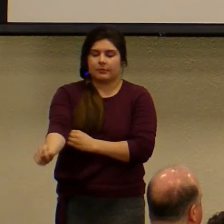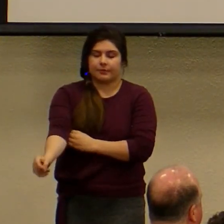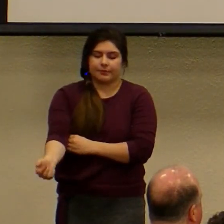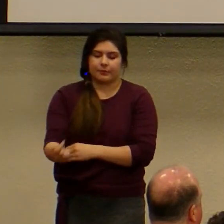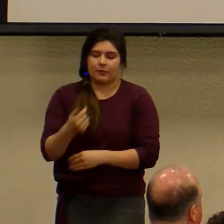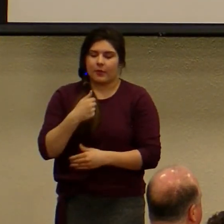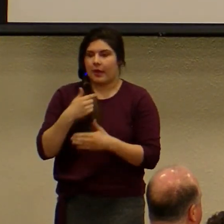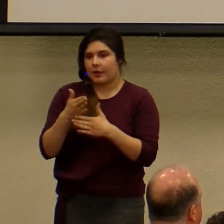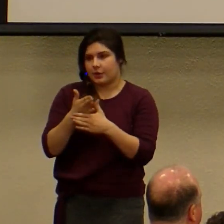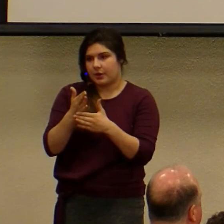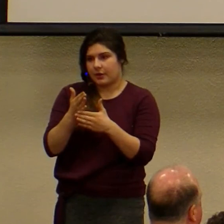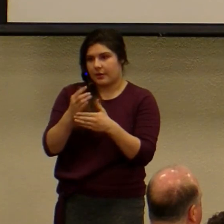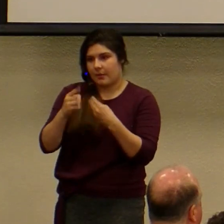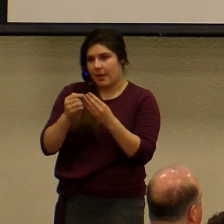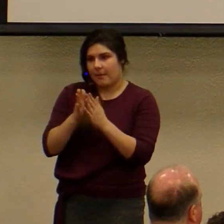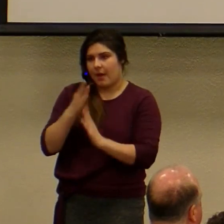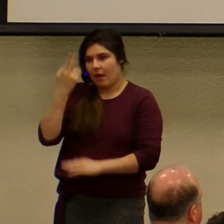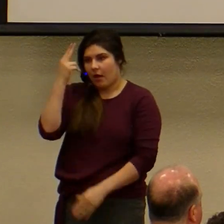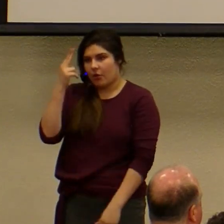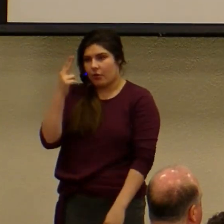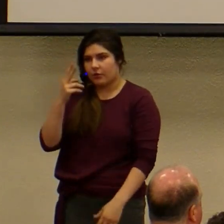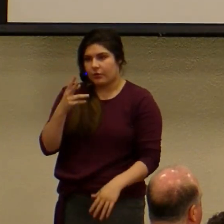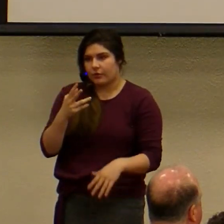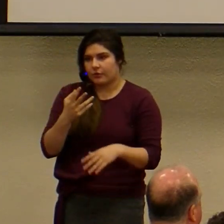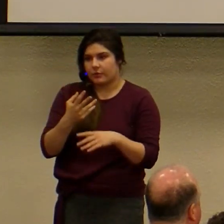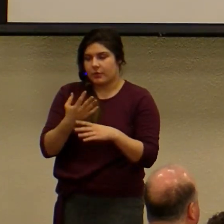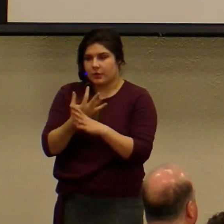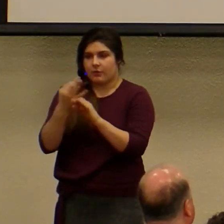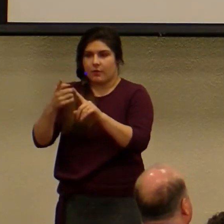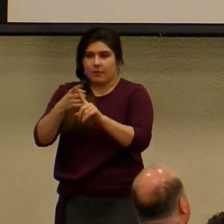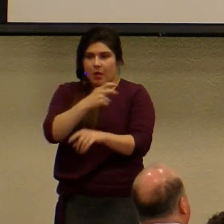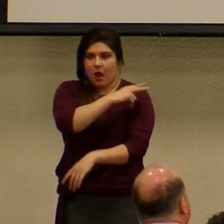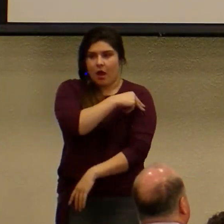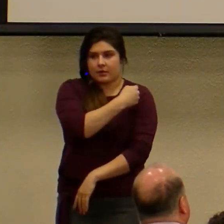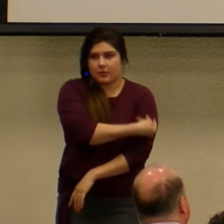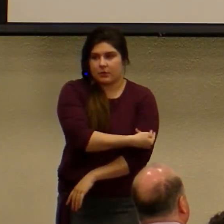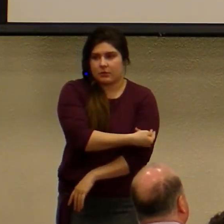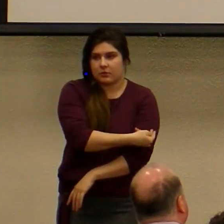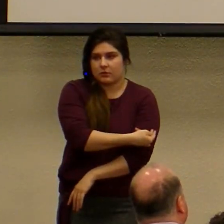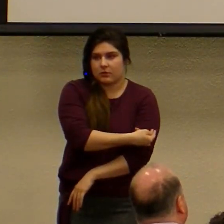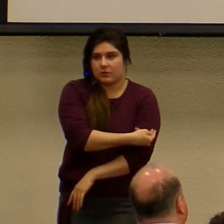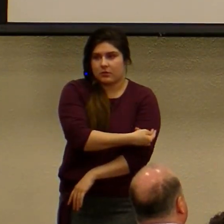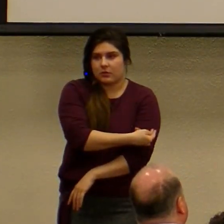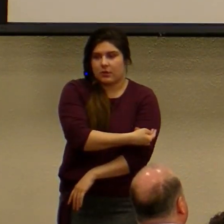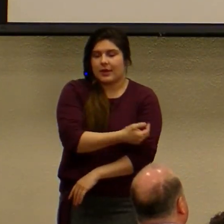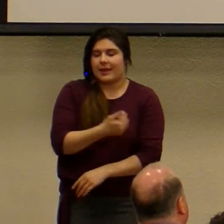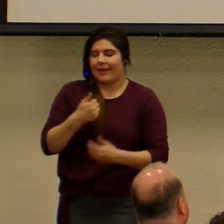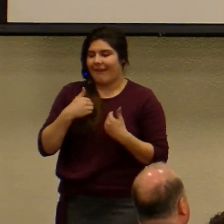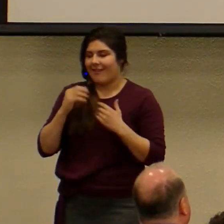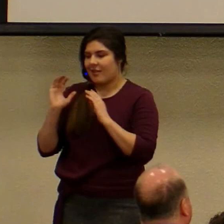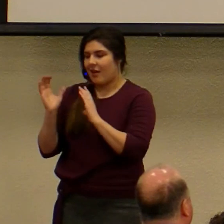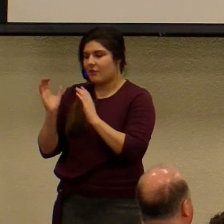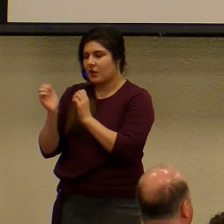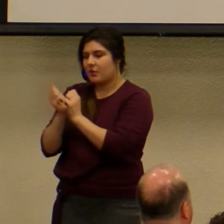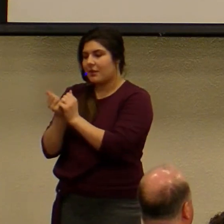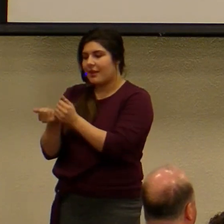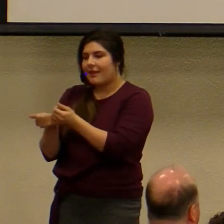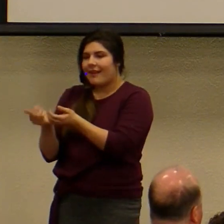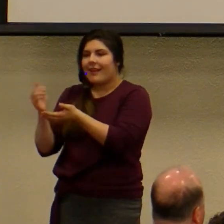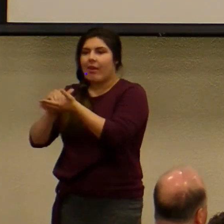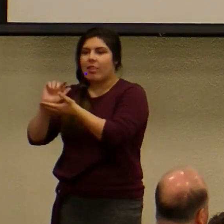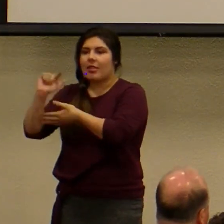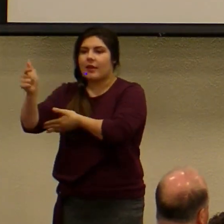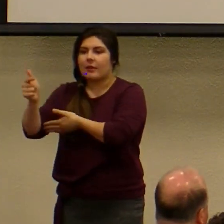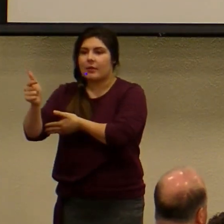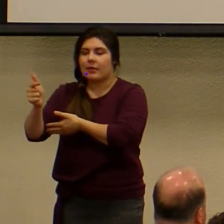I shared with you about my uncle who had gotten out the hospital, and he had that conversation with me. Again, that was the first conversation I'd ever